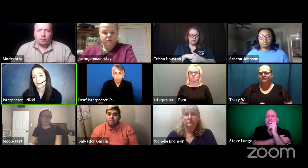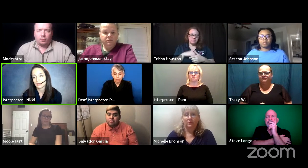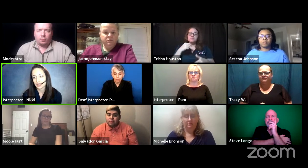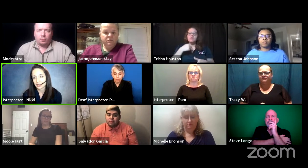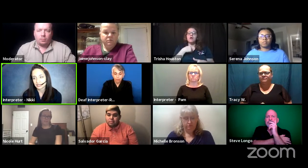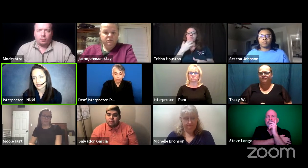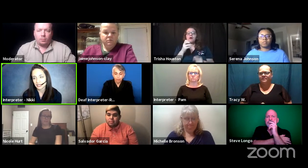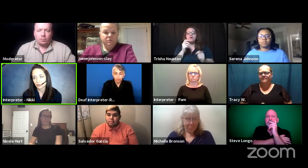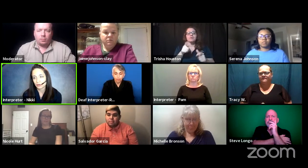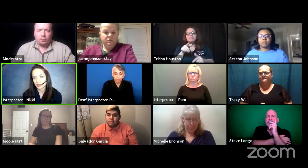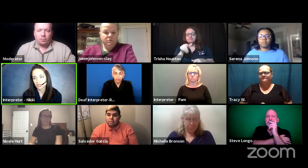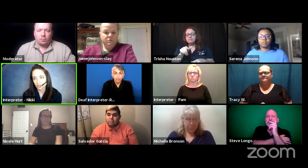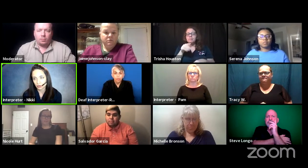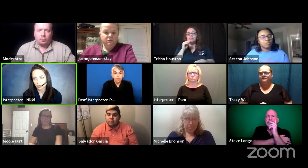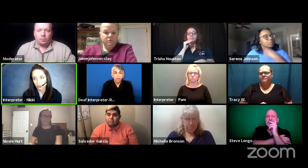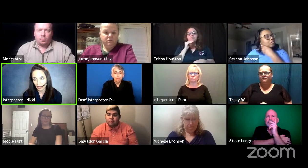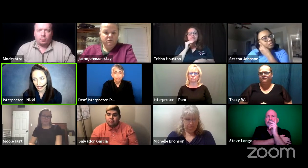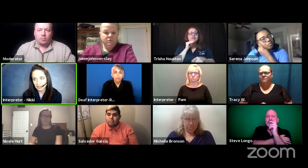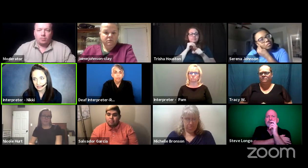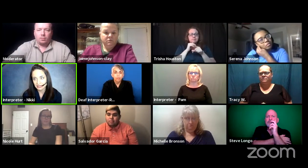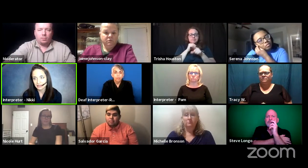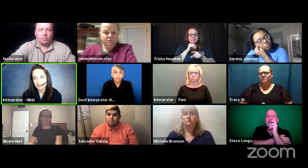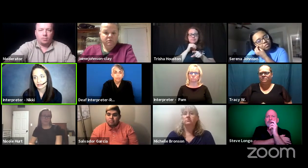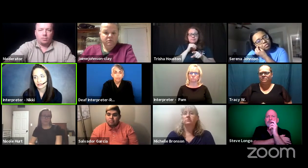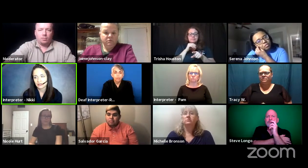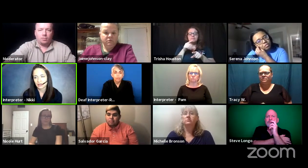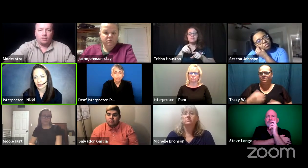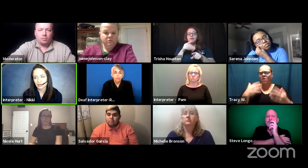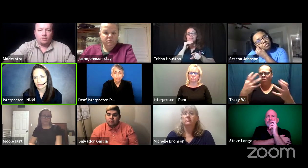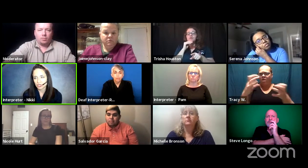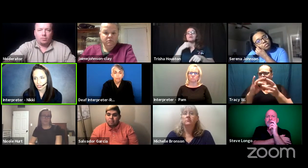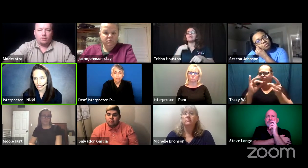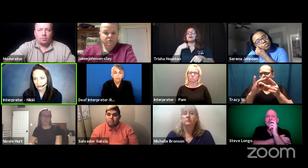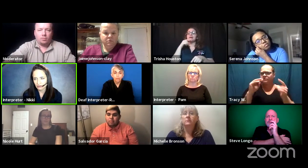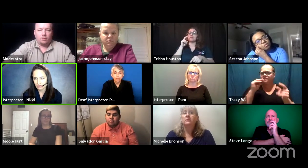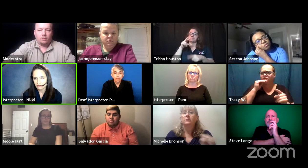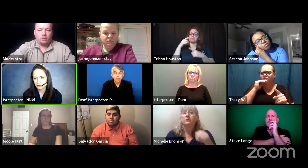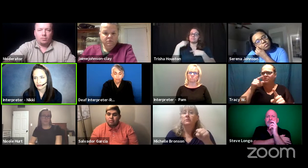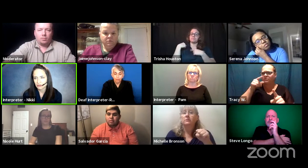And as I said, we'll move to the general board comments. Michelle,